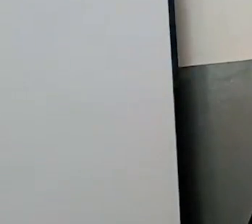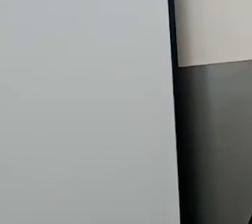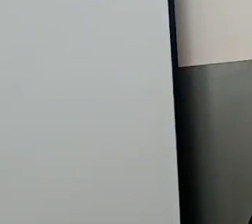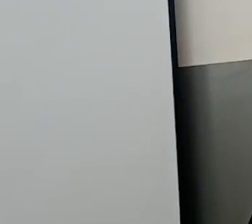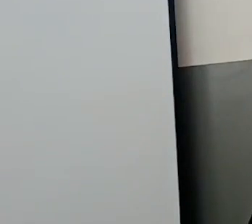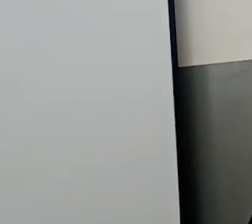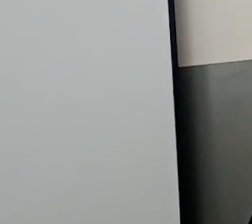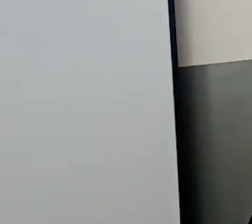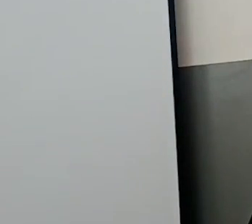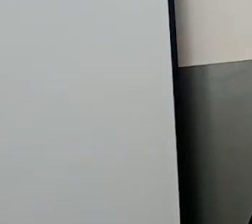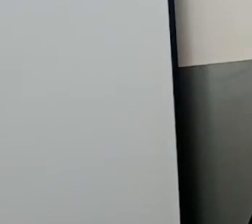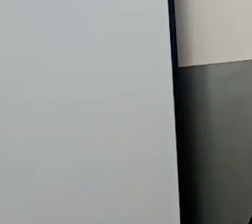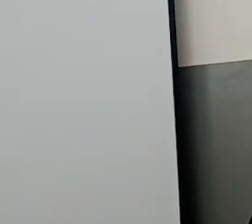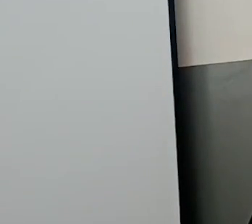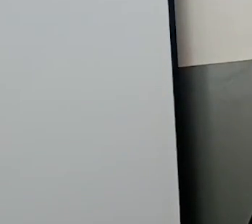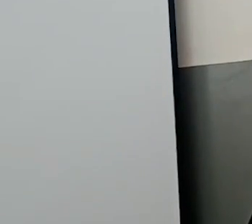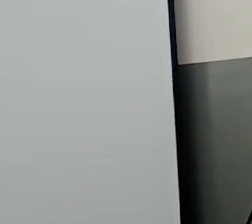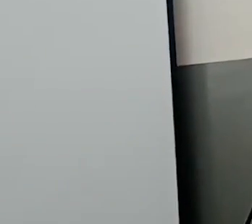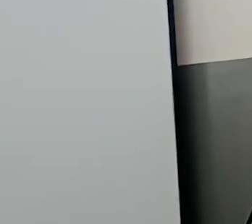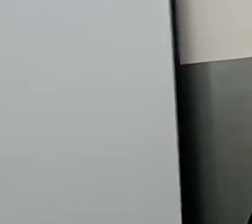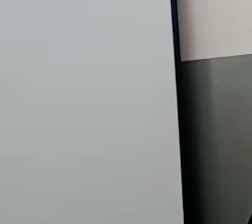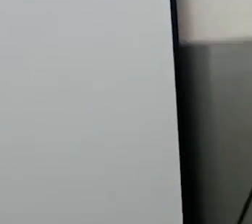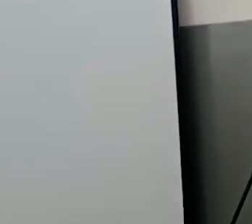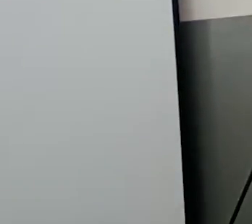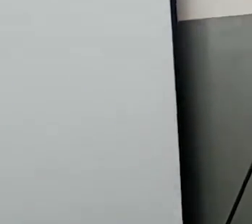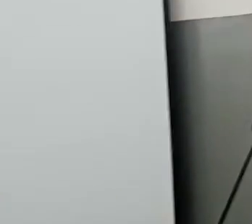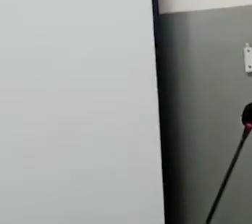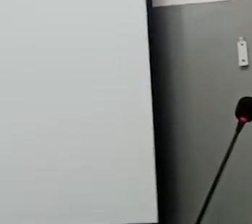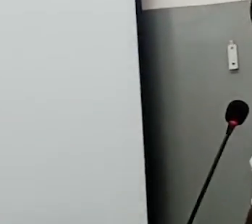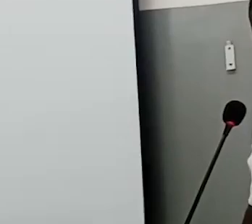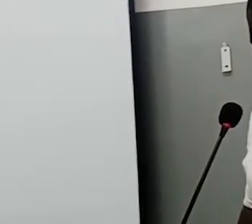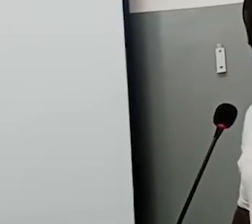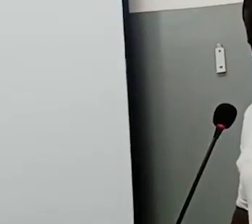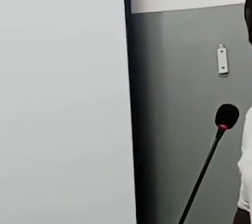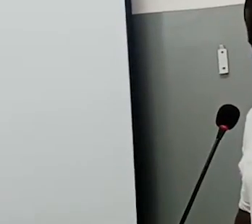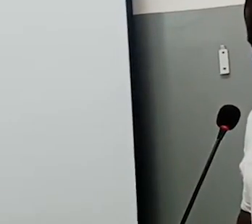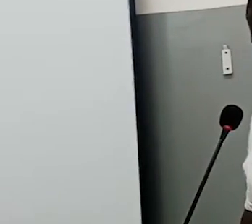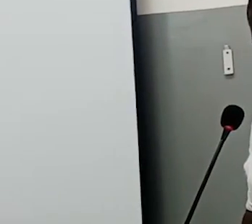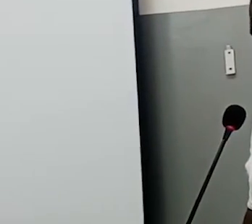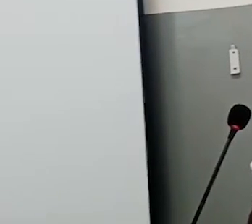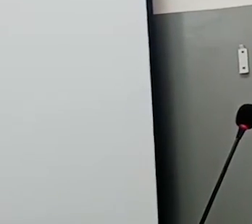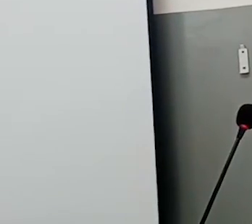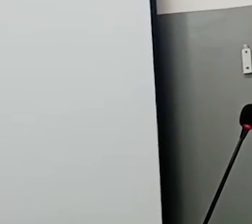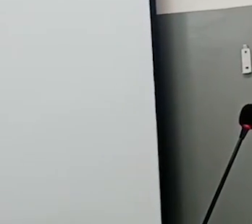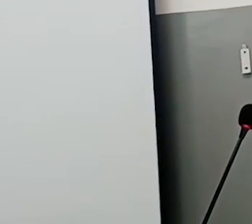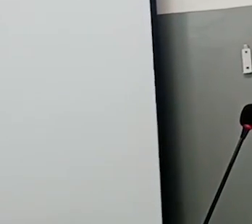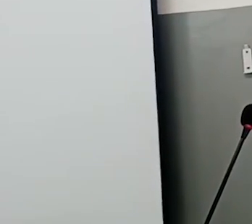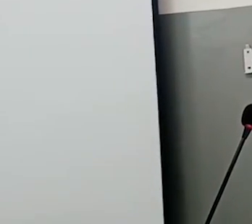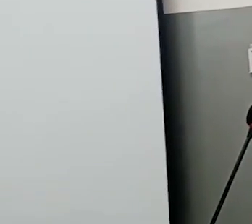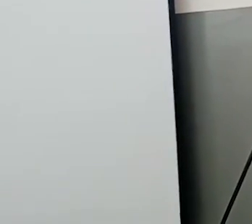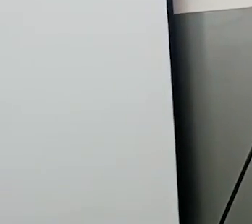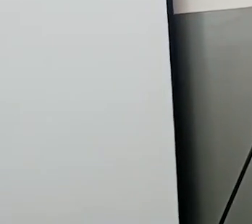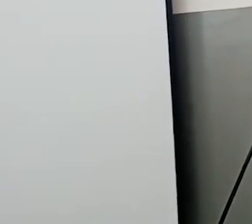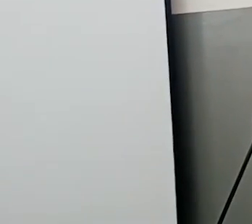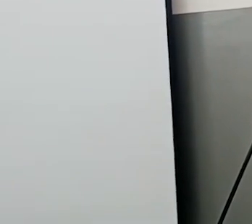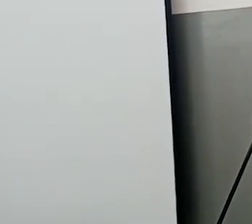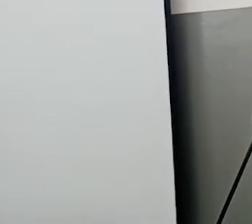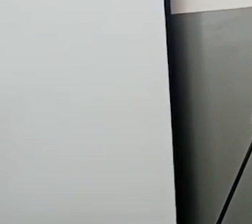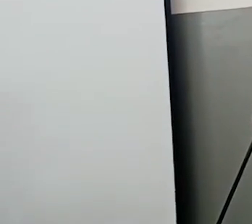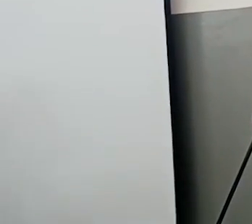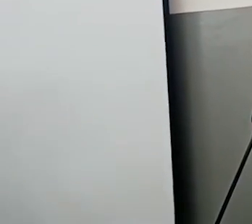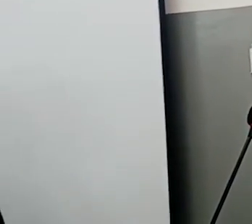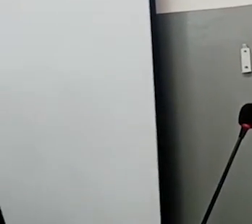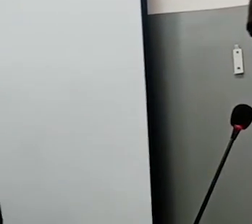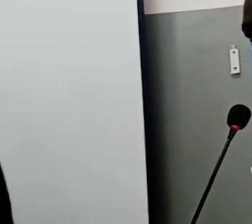I just want to say thanks to the Deputy Minister for information for giving us this opportunity. And then, so just a quick update